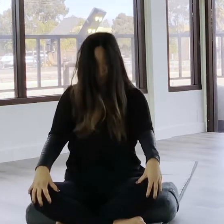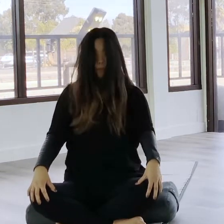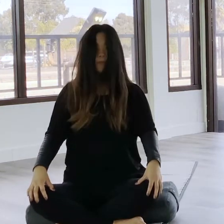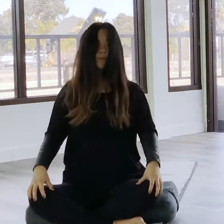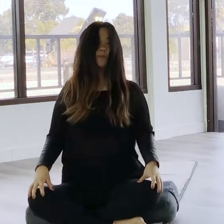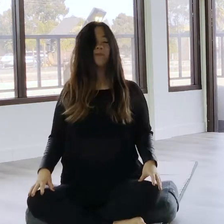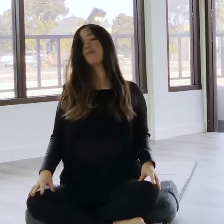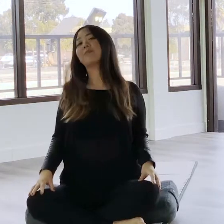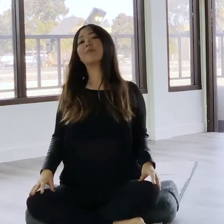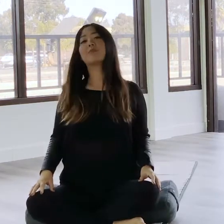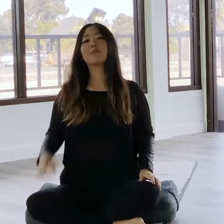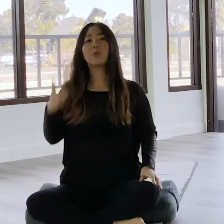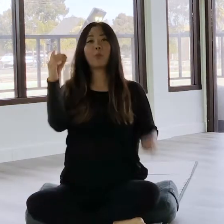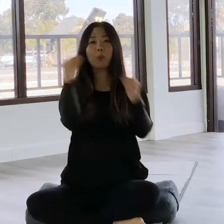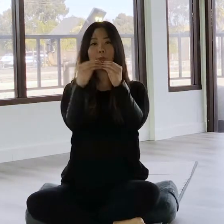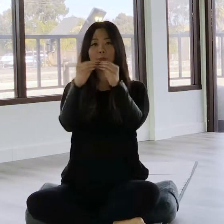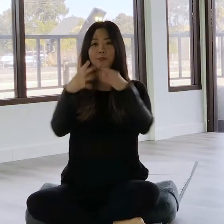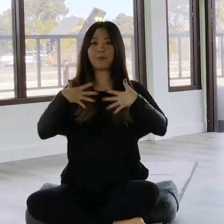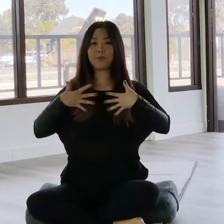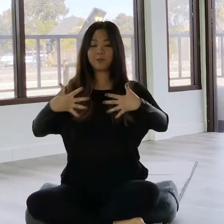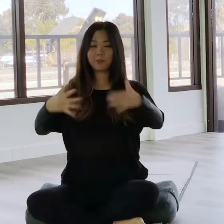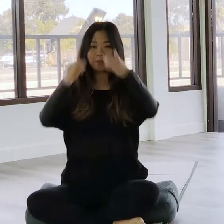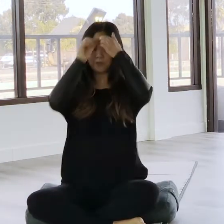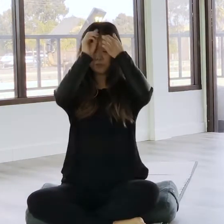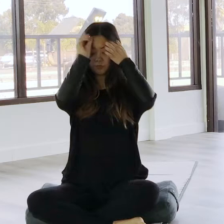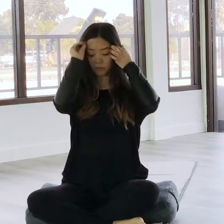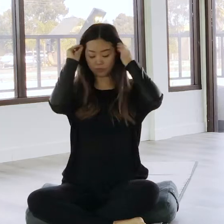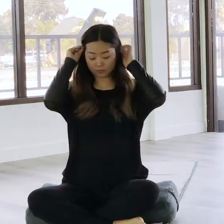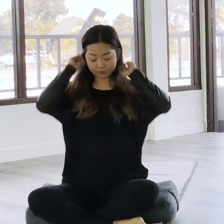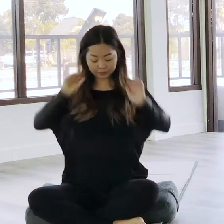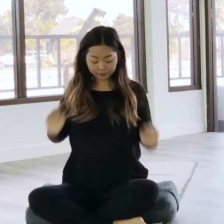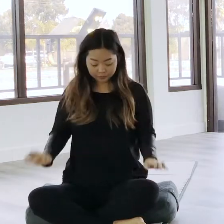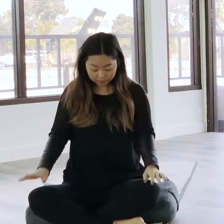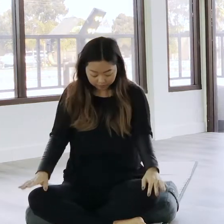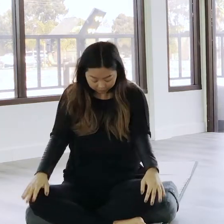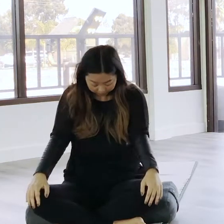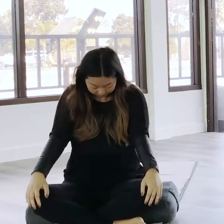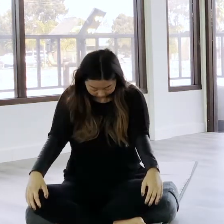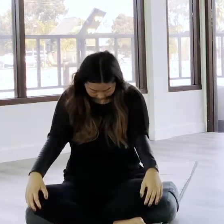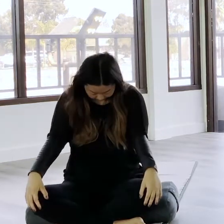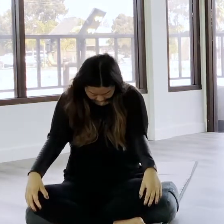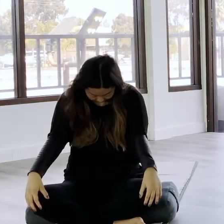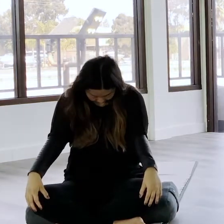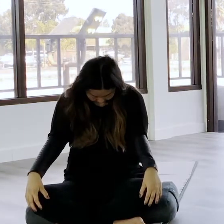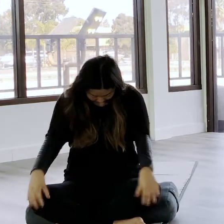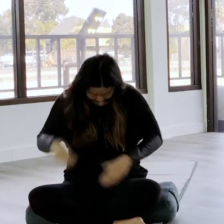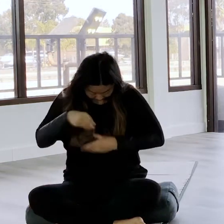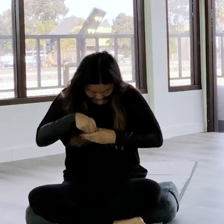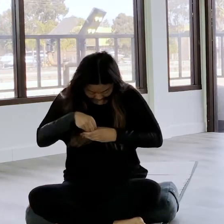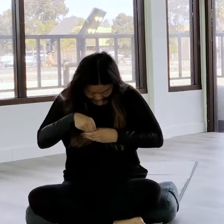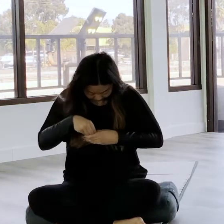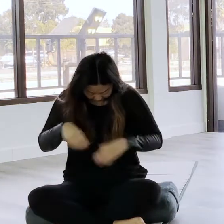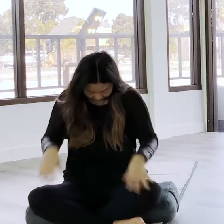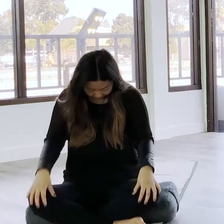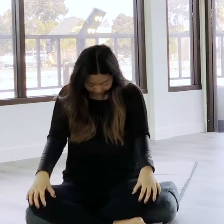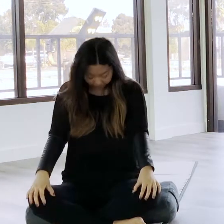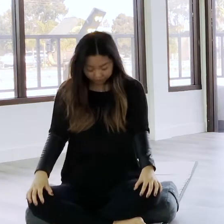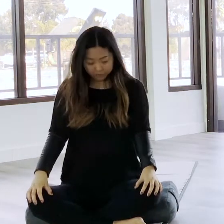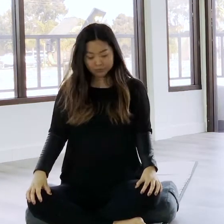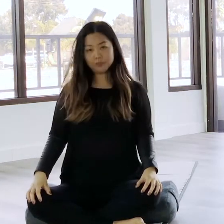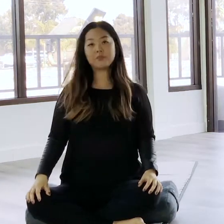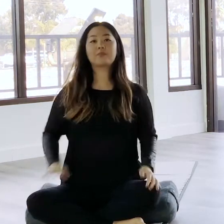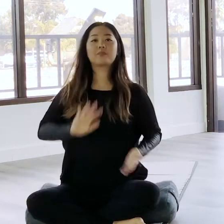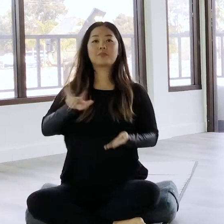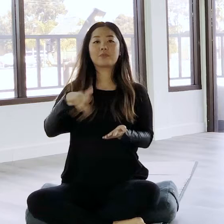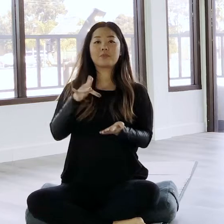One more breath here, and exhale, back in, meeting me back to